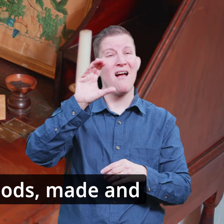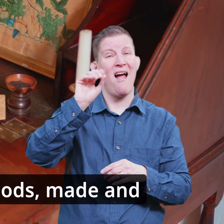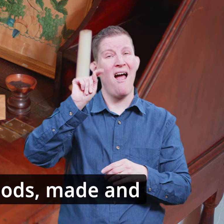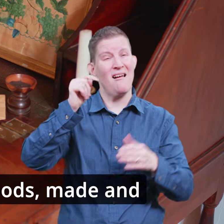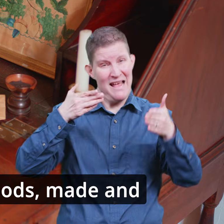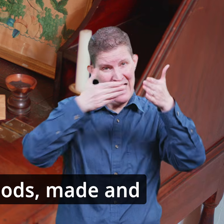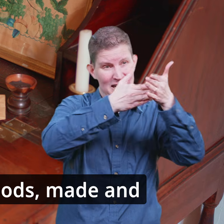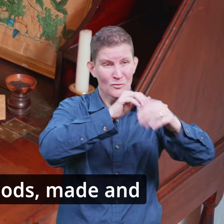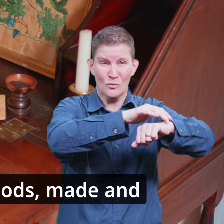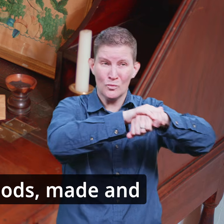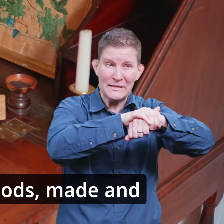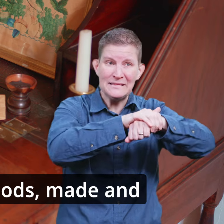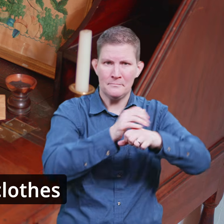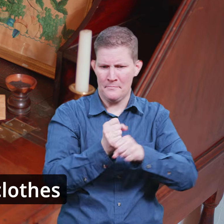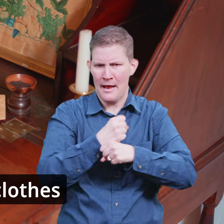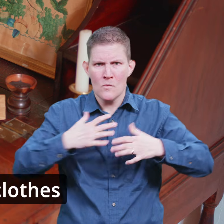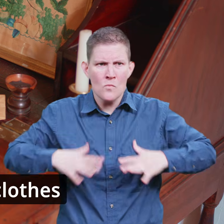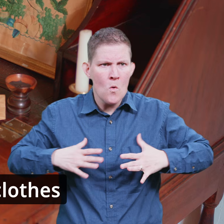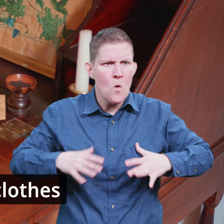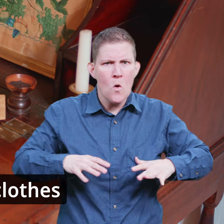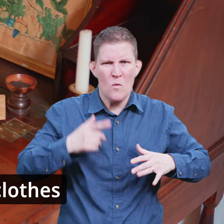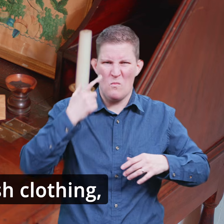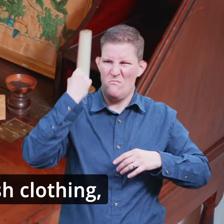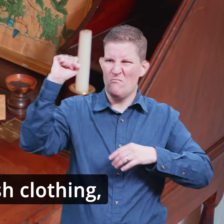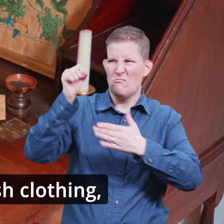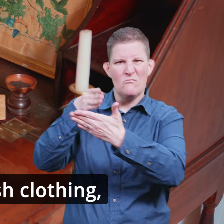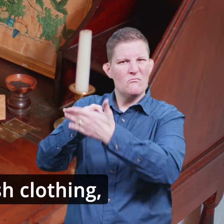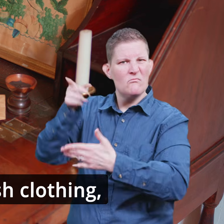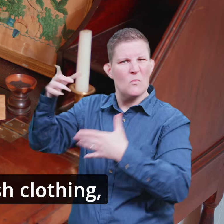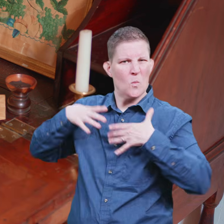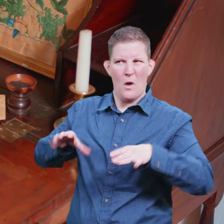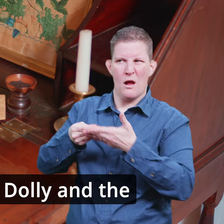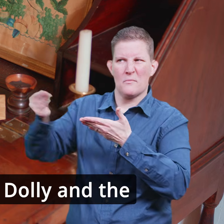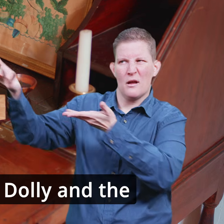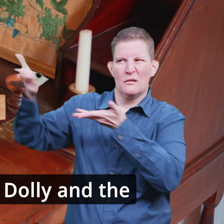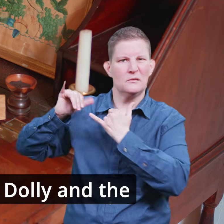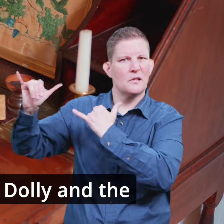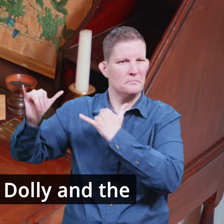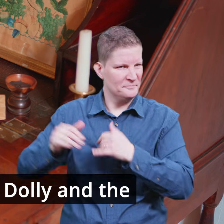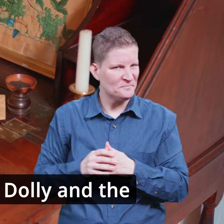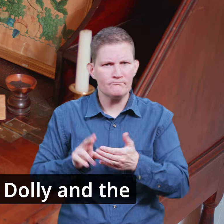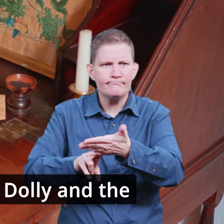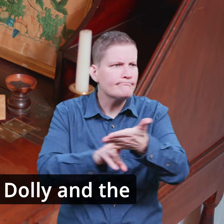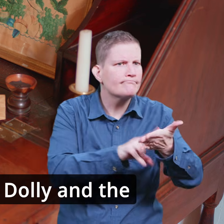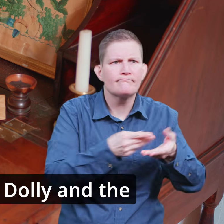They boycotted English goods, made and wore homespun clothes rather than buy English clothing, and signed